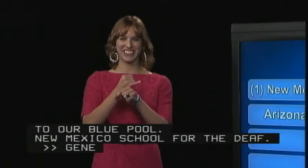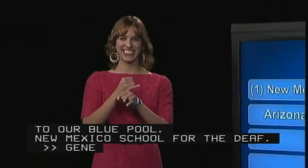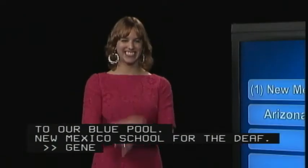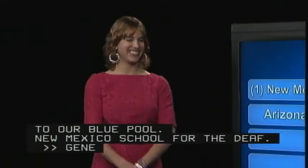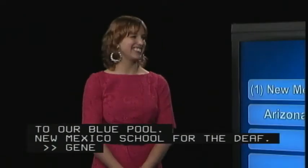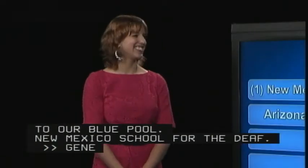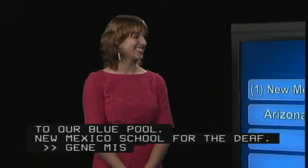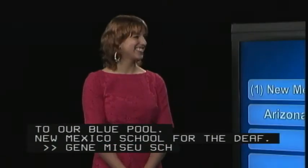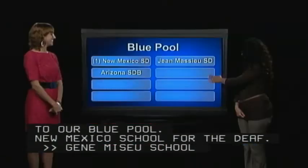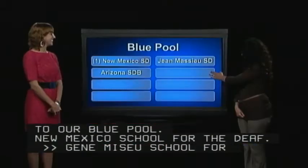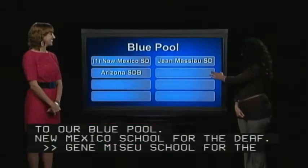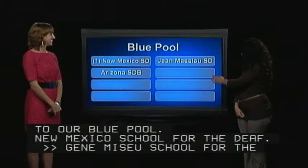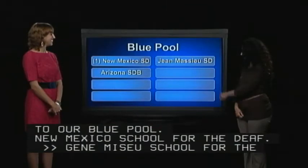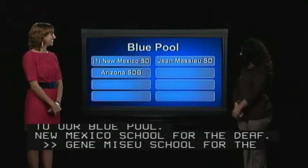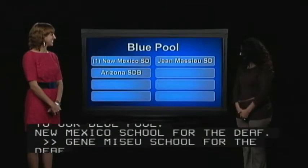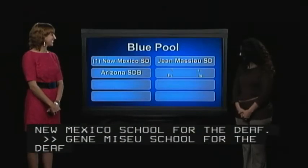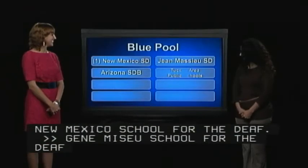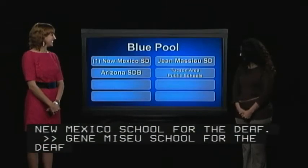Arizona School for the Deaf,